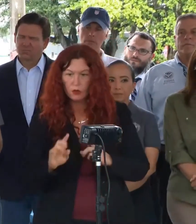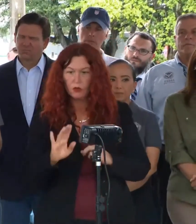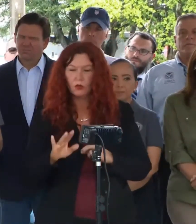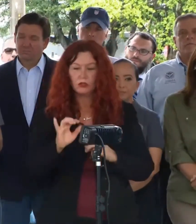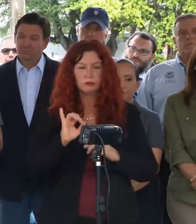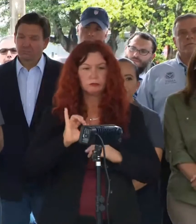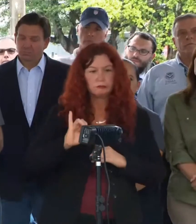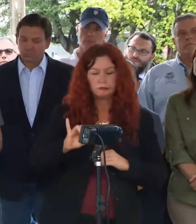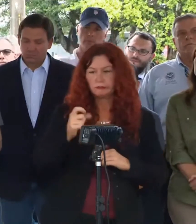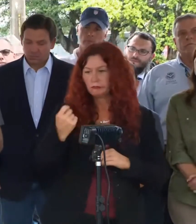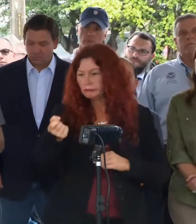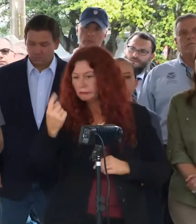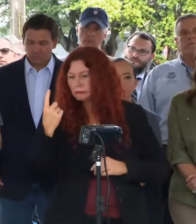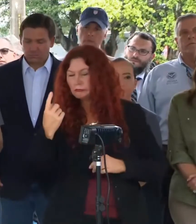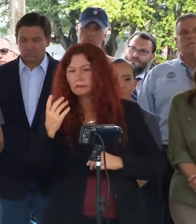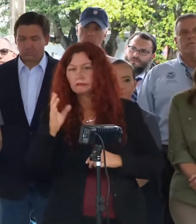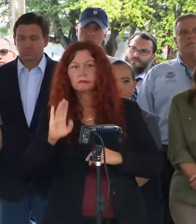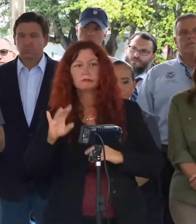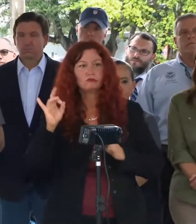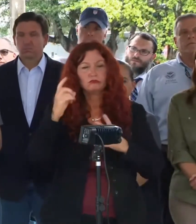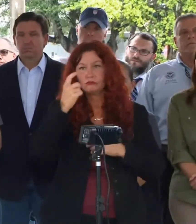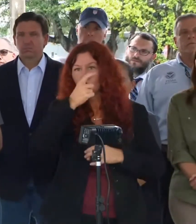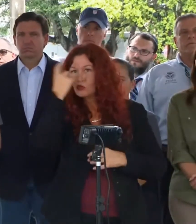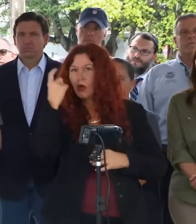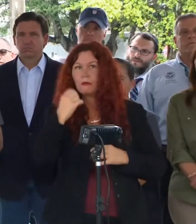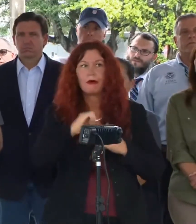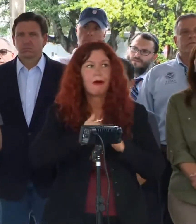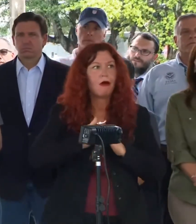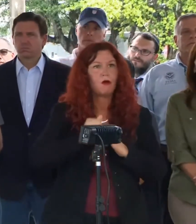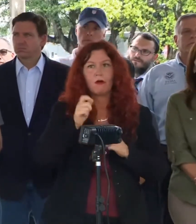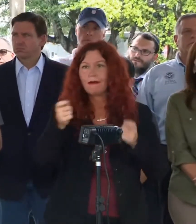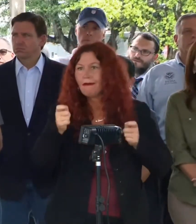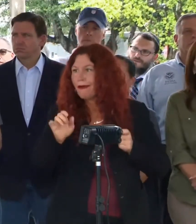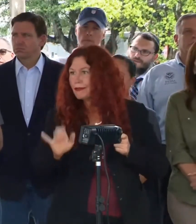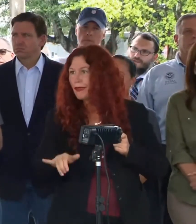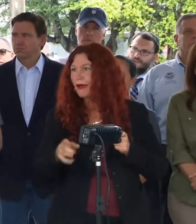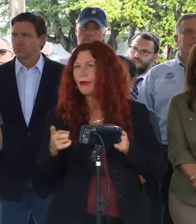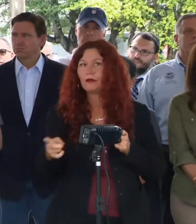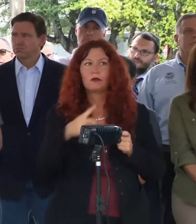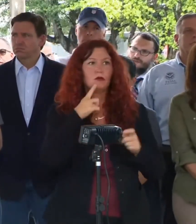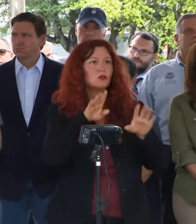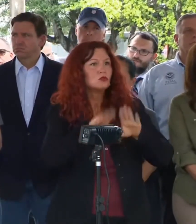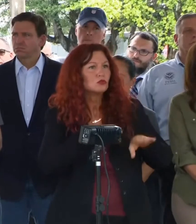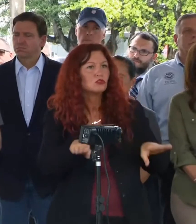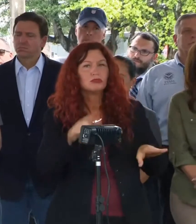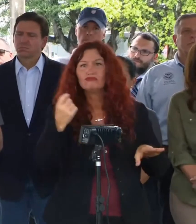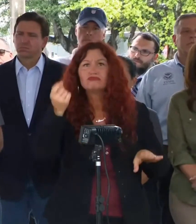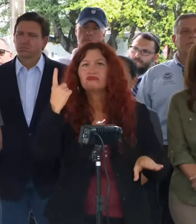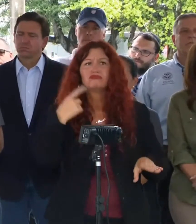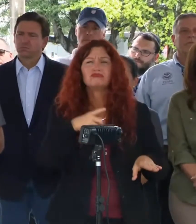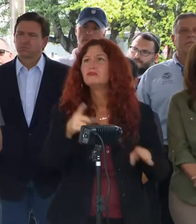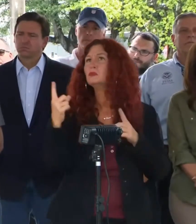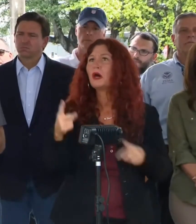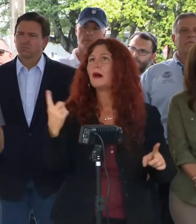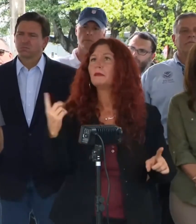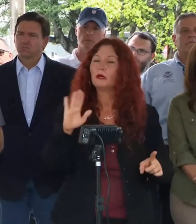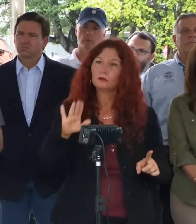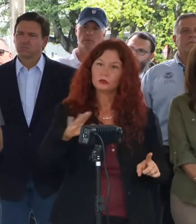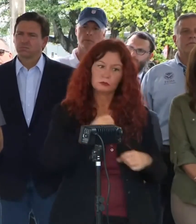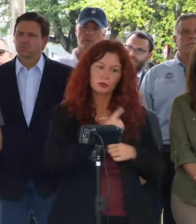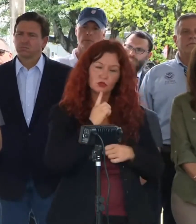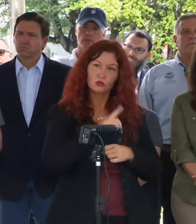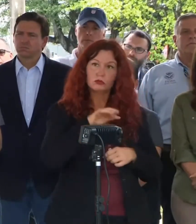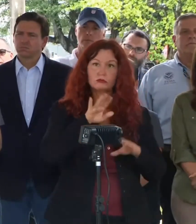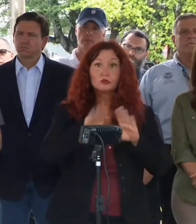impacts in their own family, as well as how to speak to their children about things like this. So I would just encourage you guys to be on the lookout for that